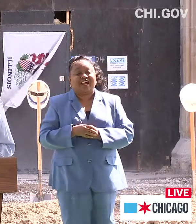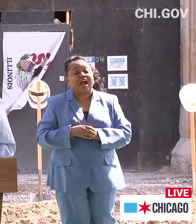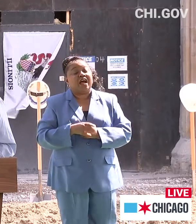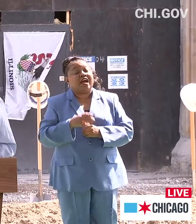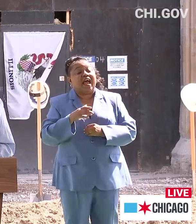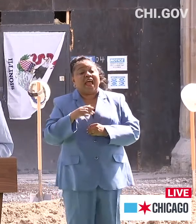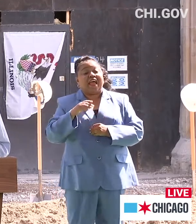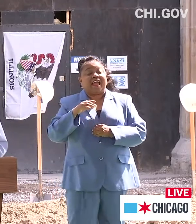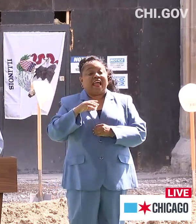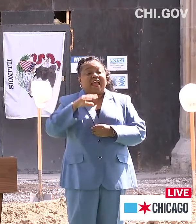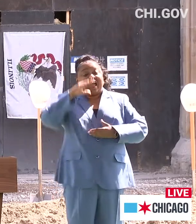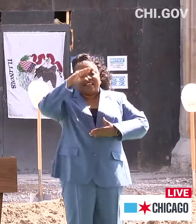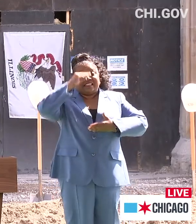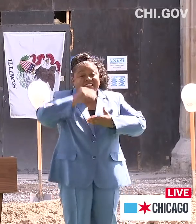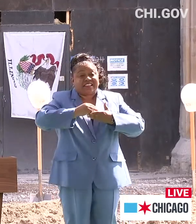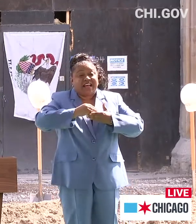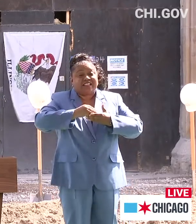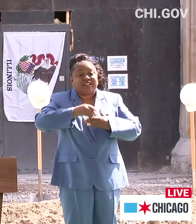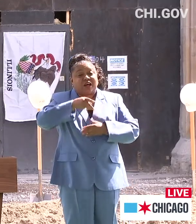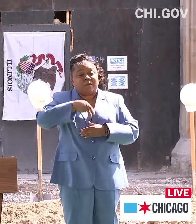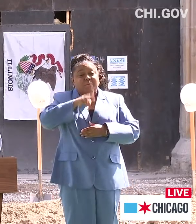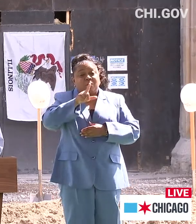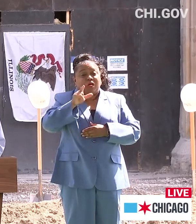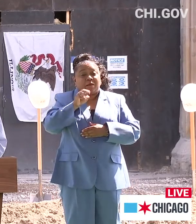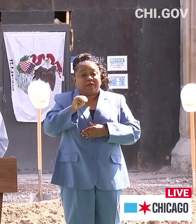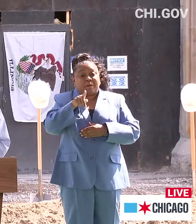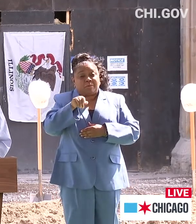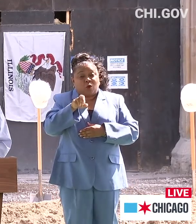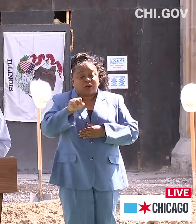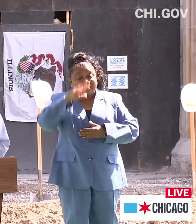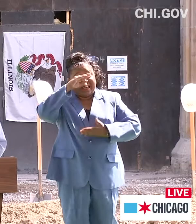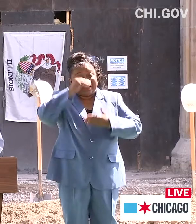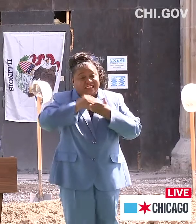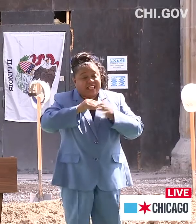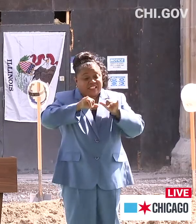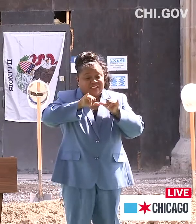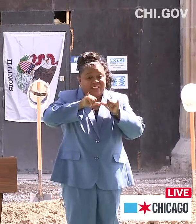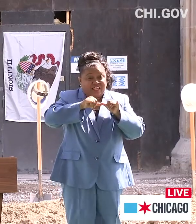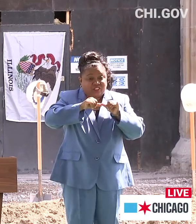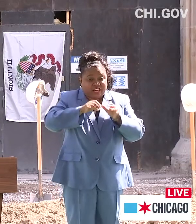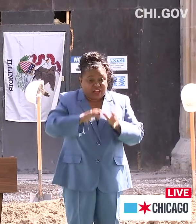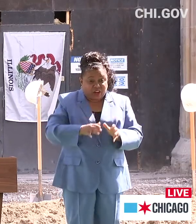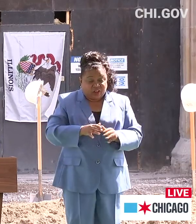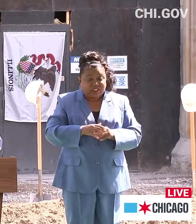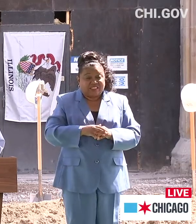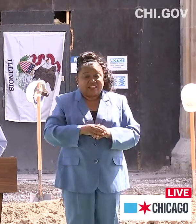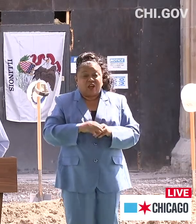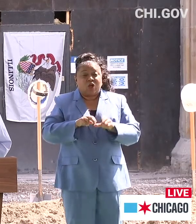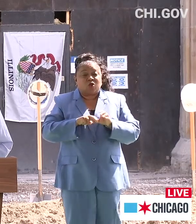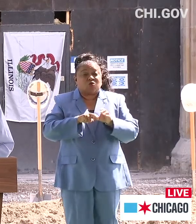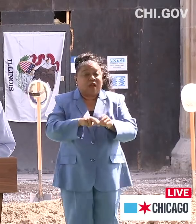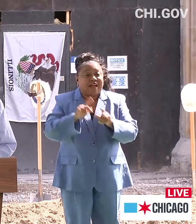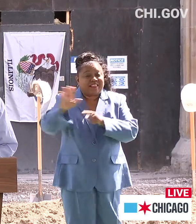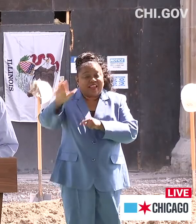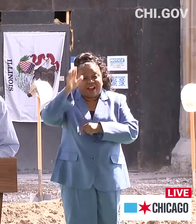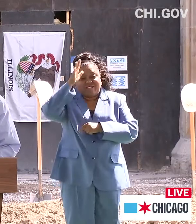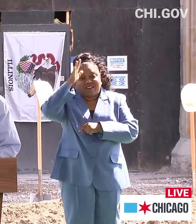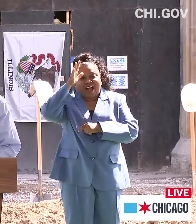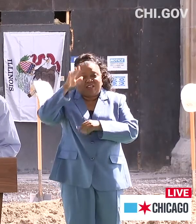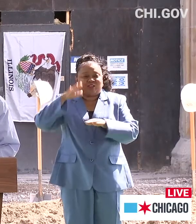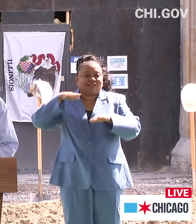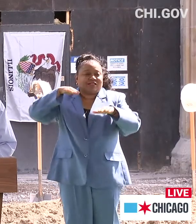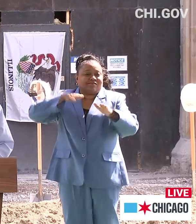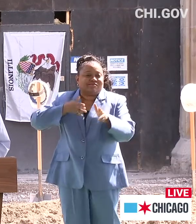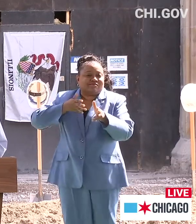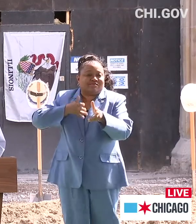And the sons of Pullman porters and the sons of engineers ride their fathers' magic carpets